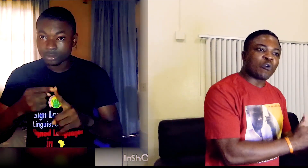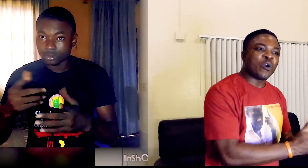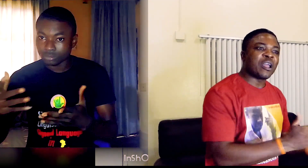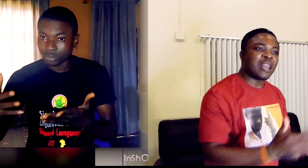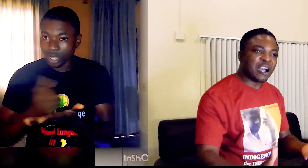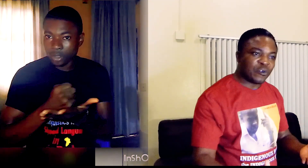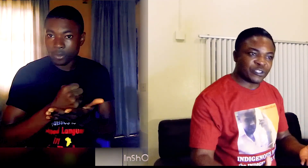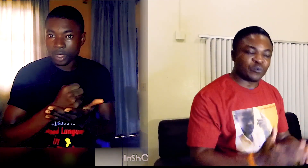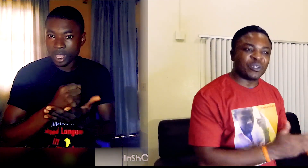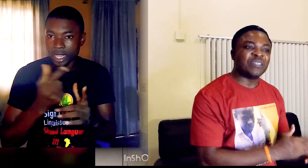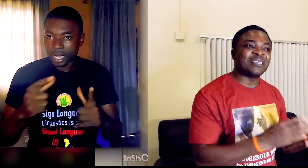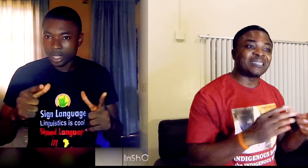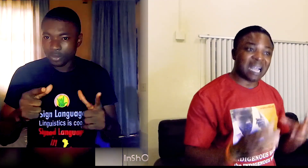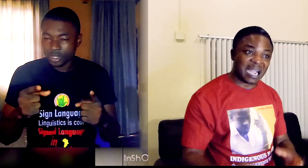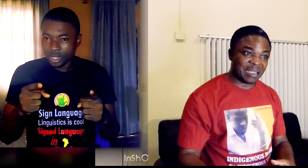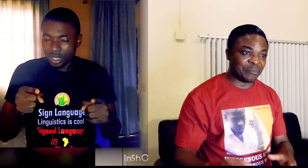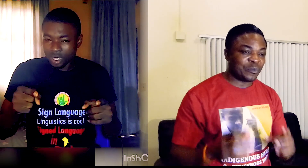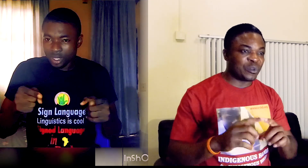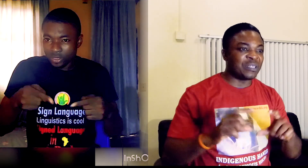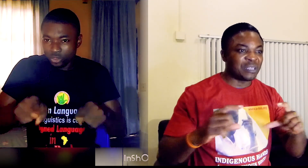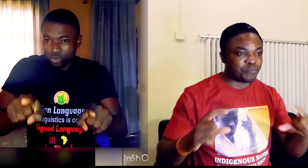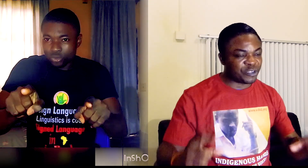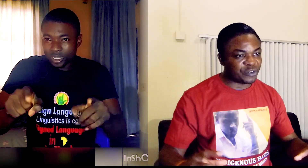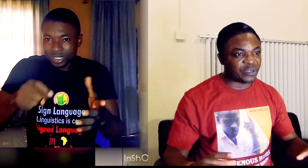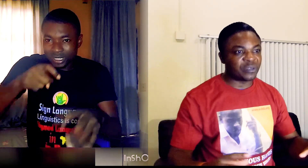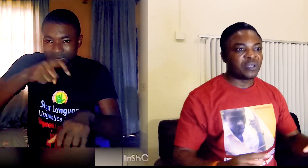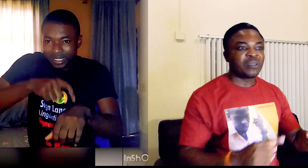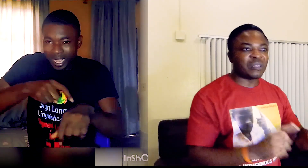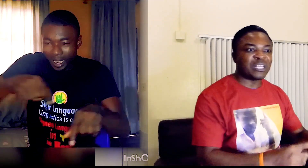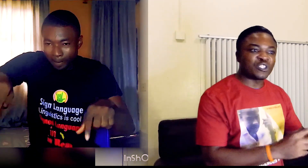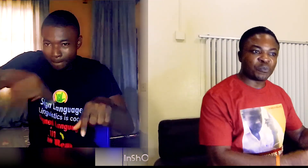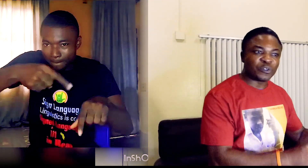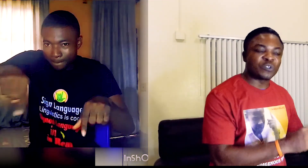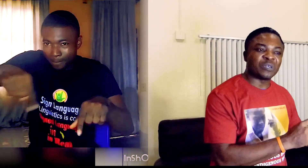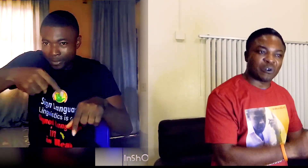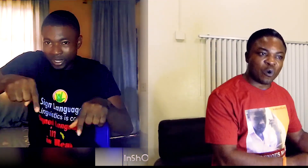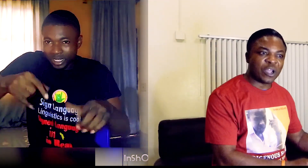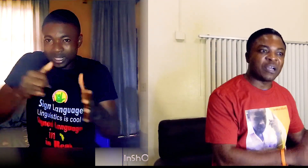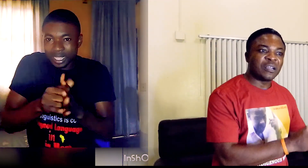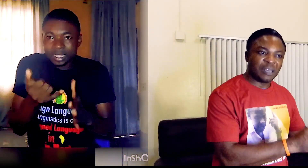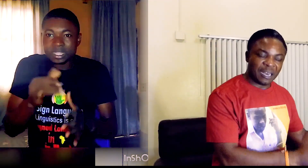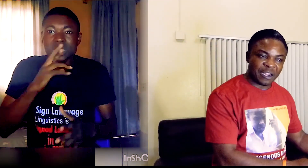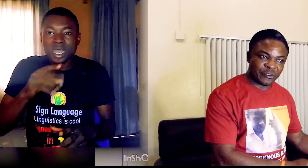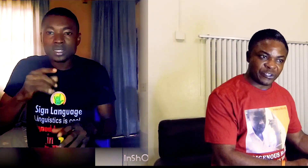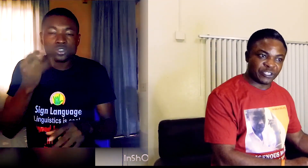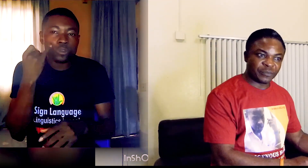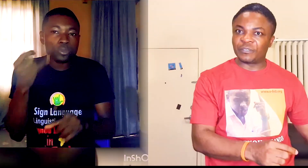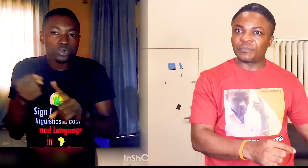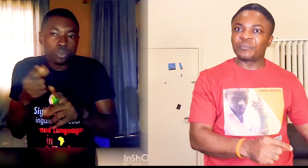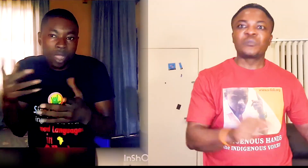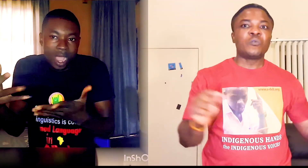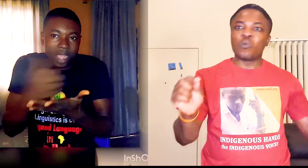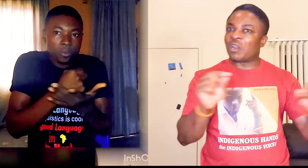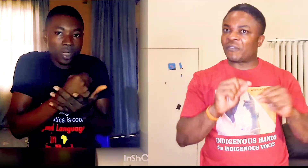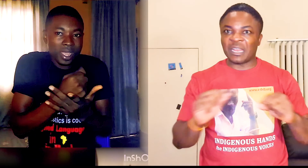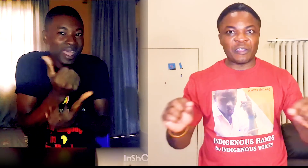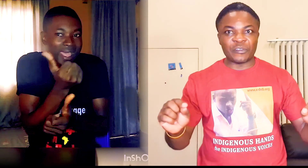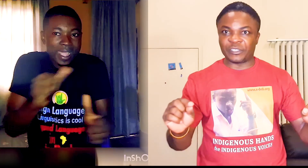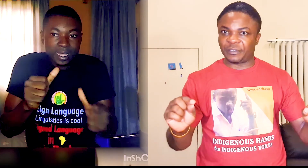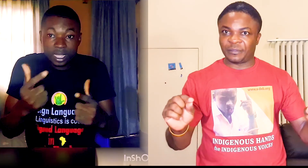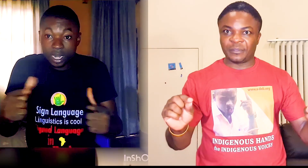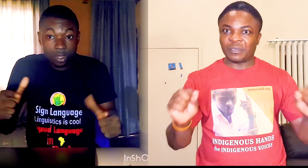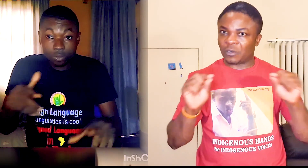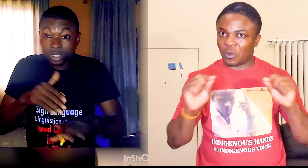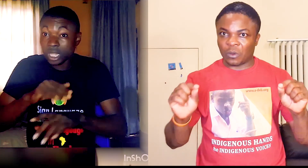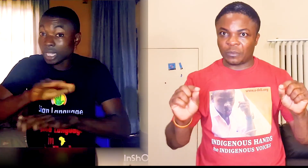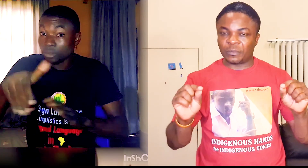fails to acquire language within the period that they're supposed to acquire language, whatever